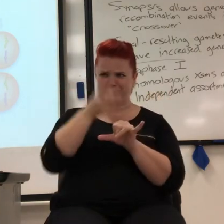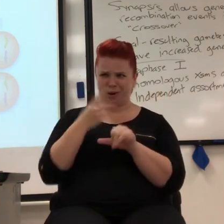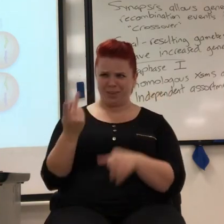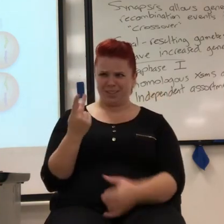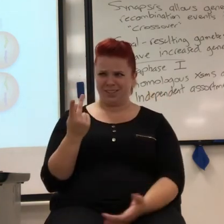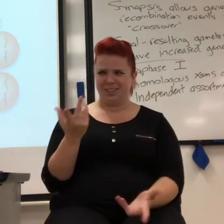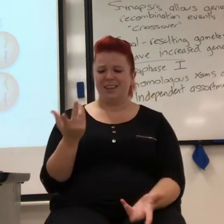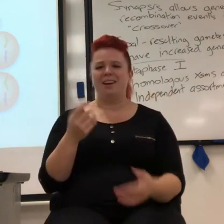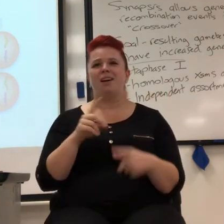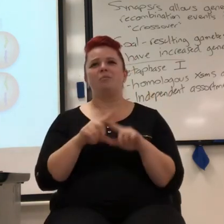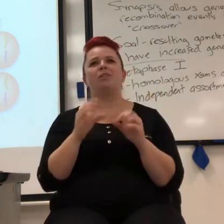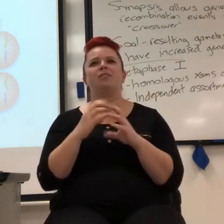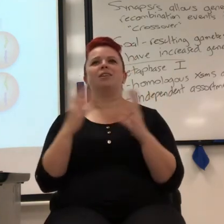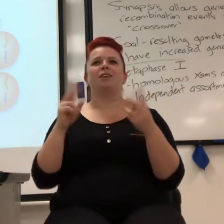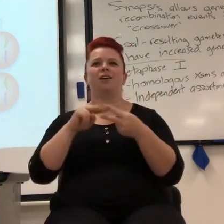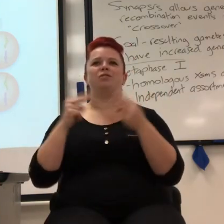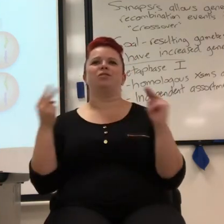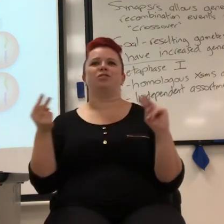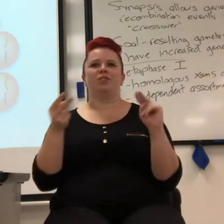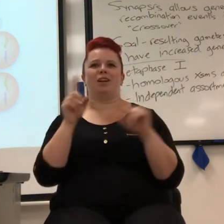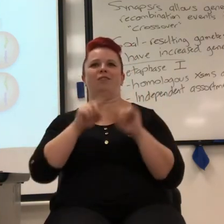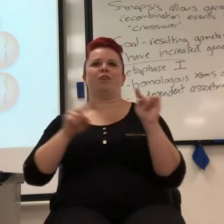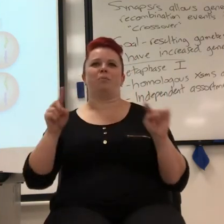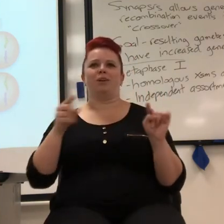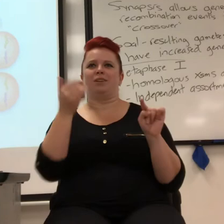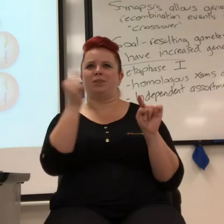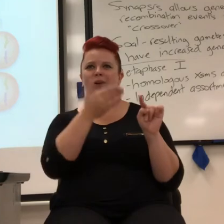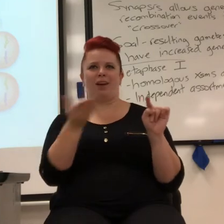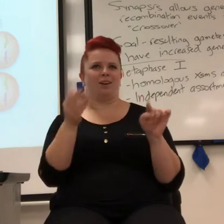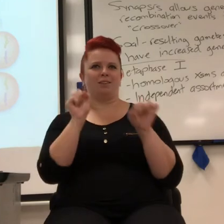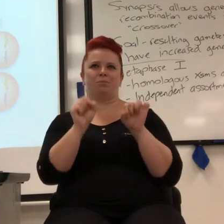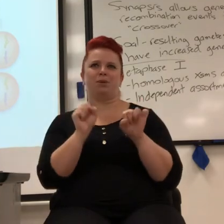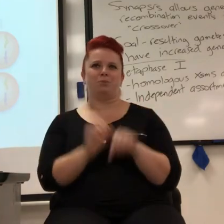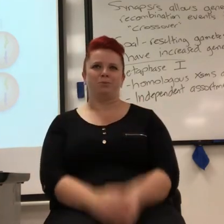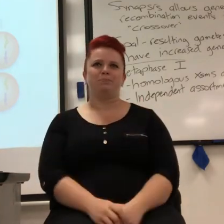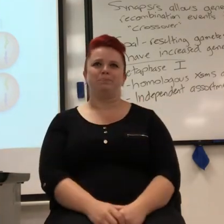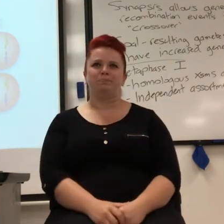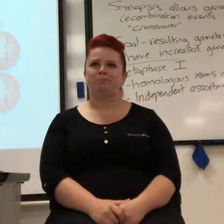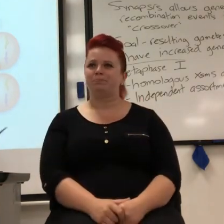and, well, there's a lot of genetic variability that happens, so anything's possible.